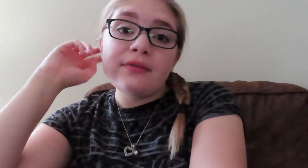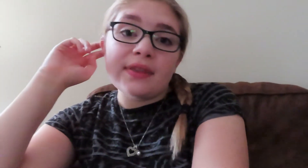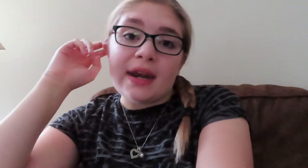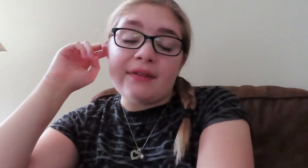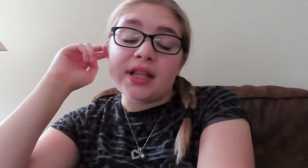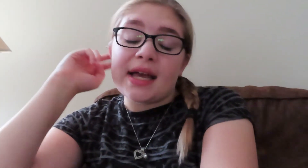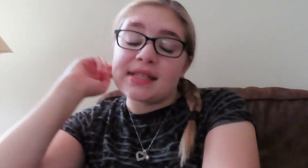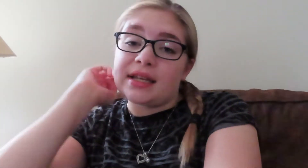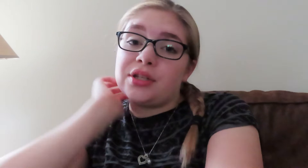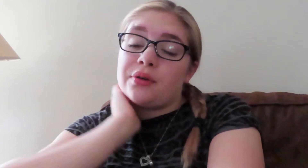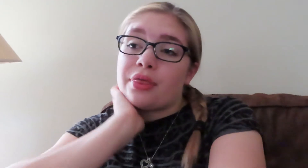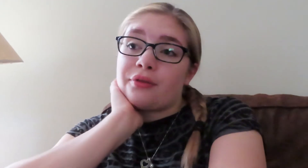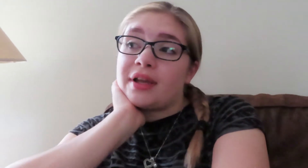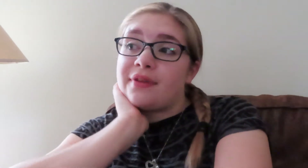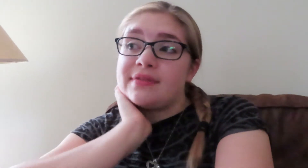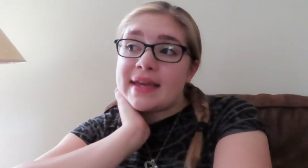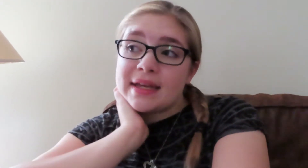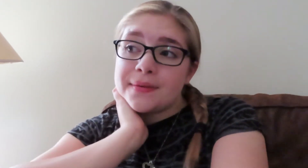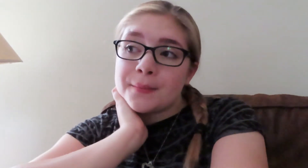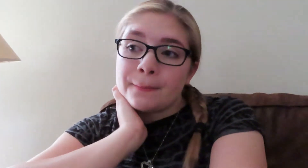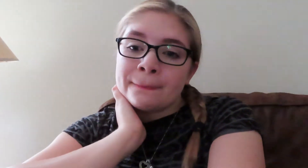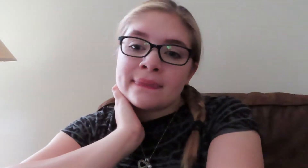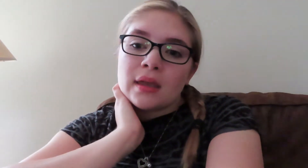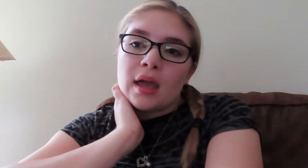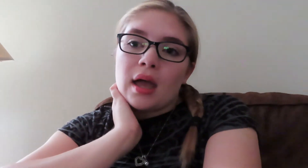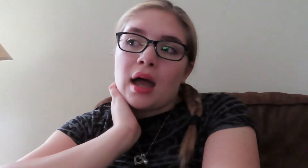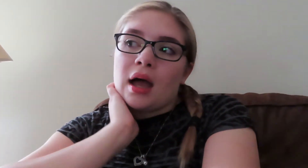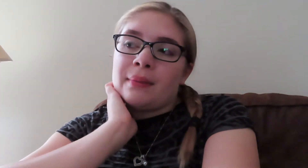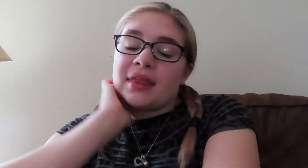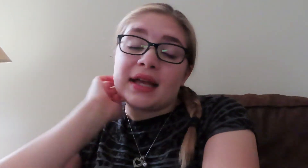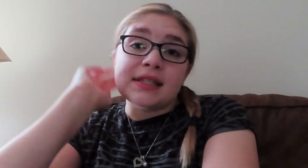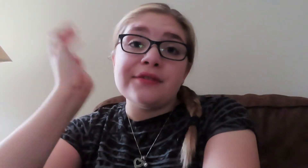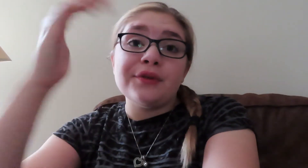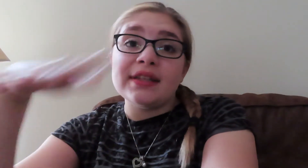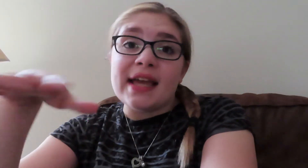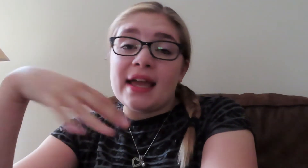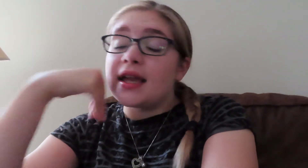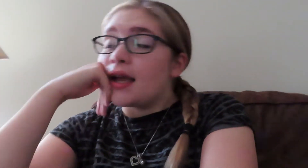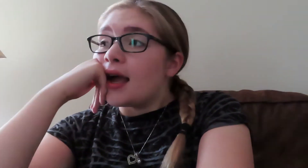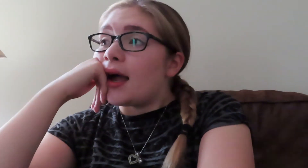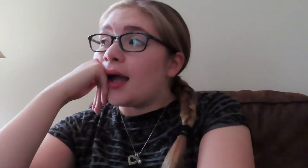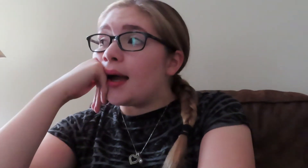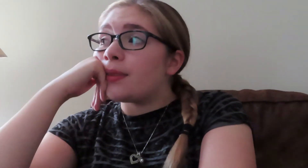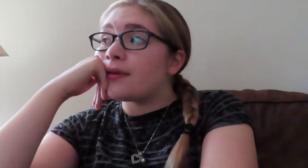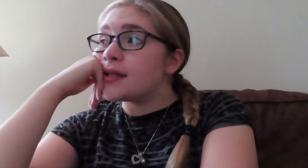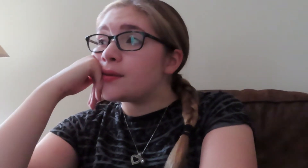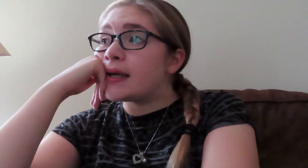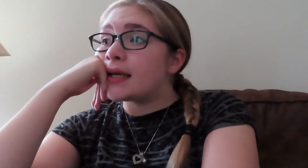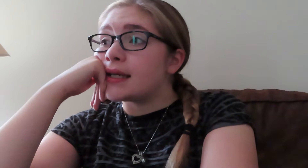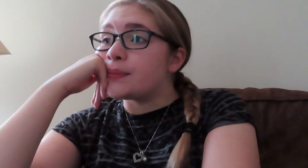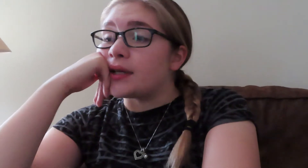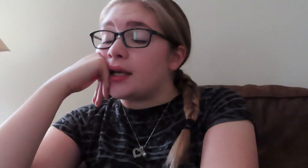and then i have a class at 2 to 3 15 um and then that's it for the day um the rest of the week is pretty